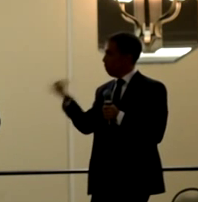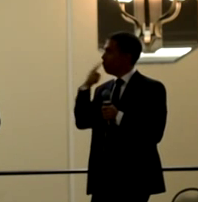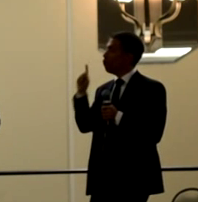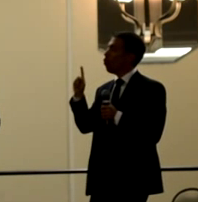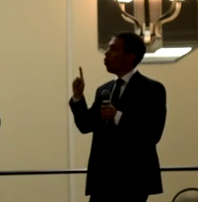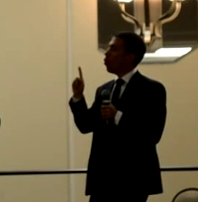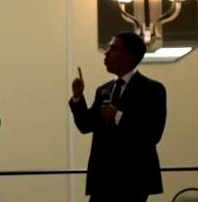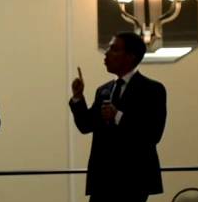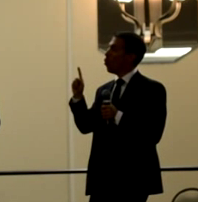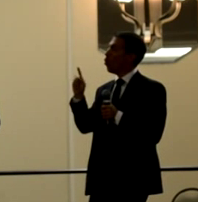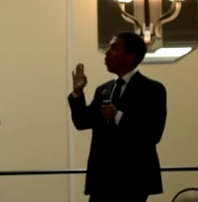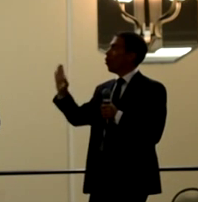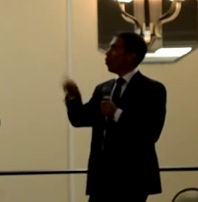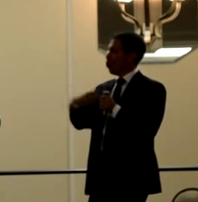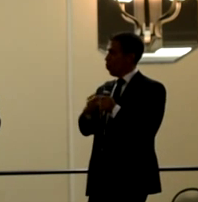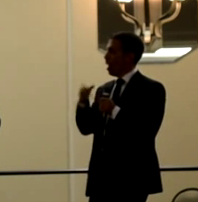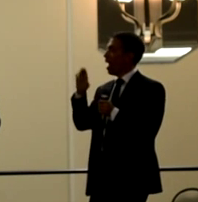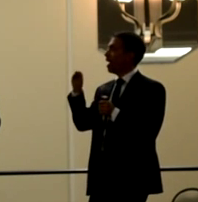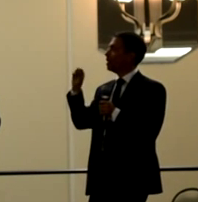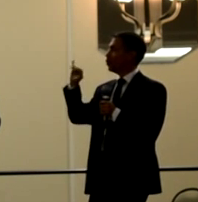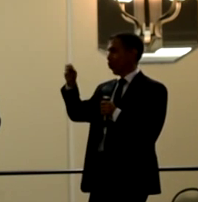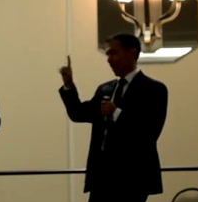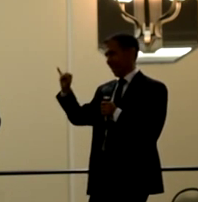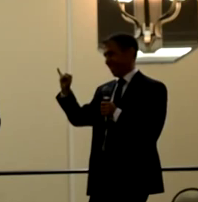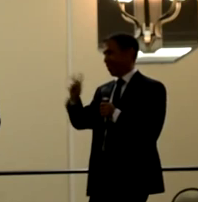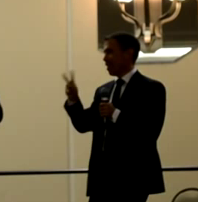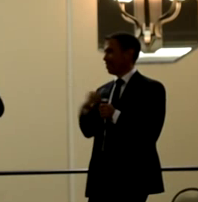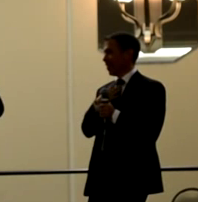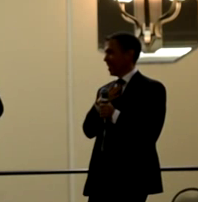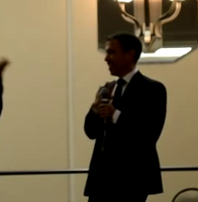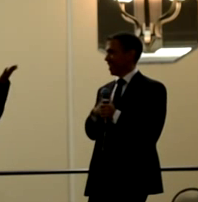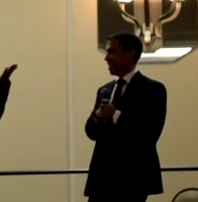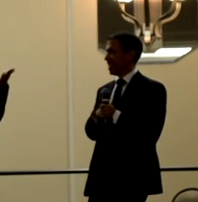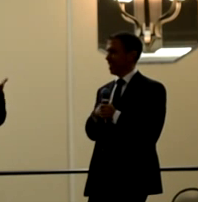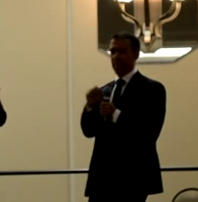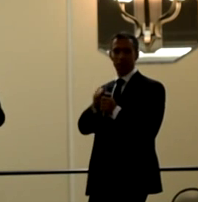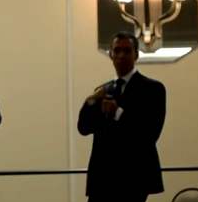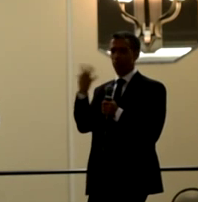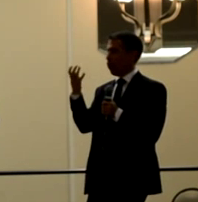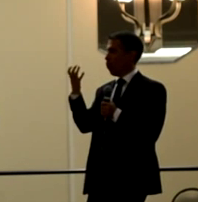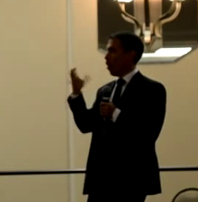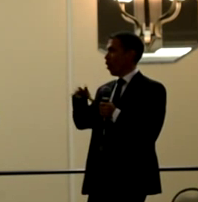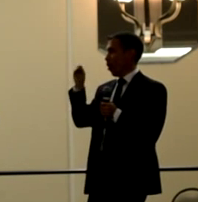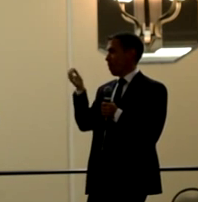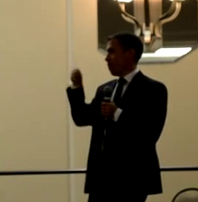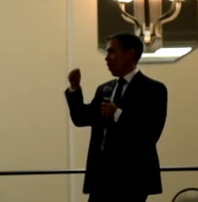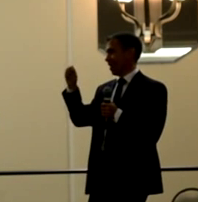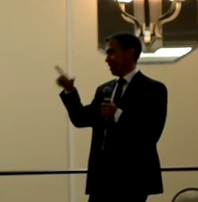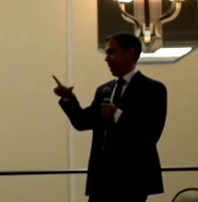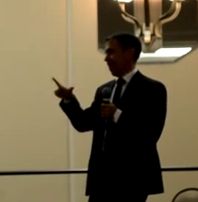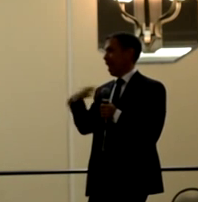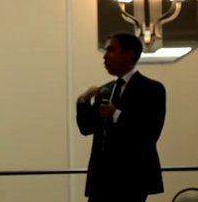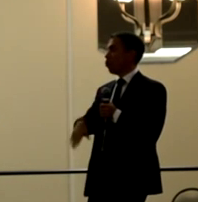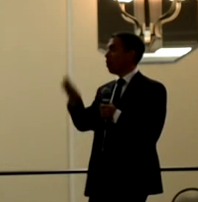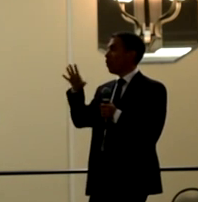for your role as Jody. It's very inspiring, and it made me want to learn more ASL. I